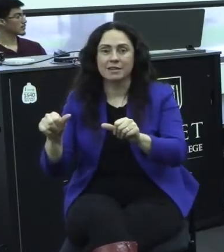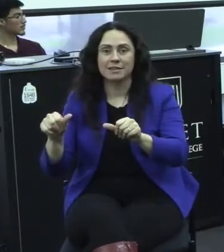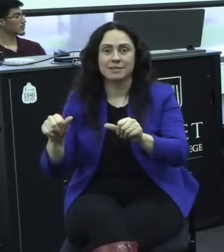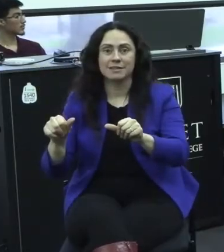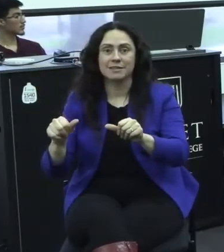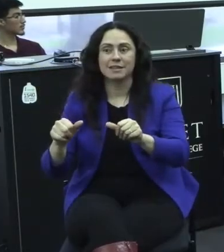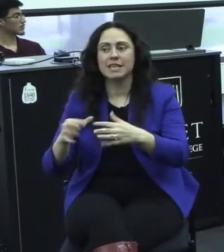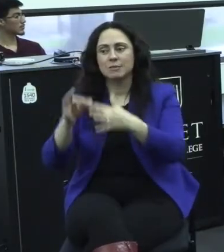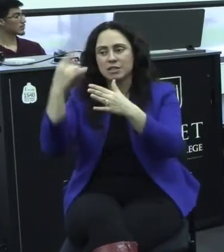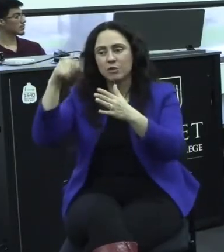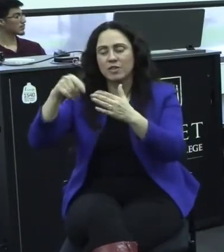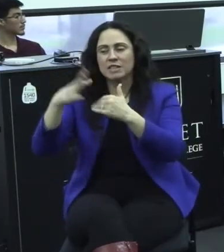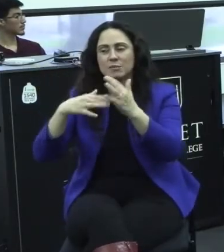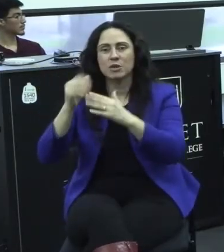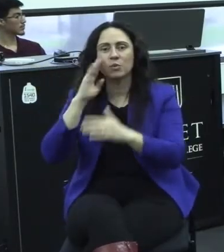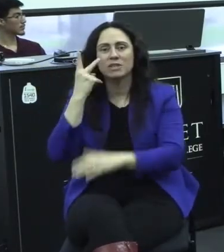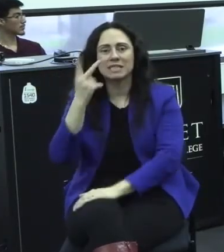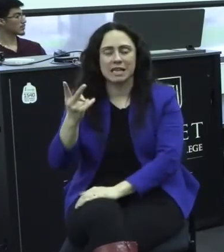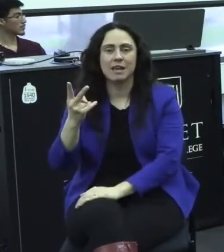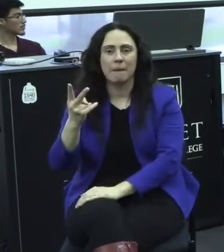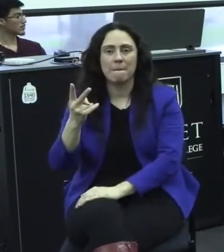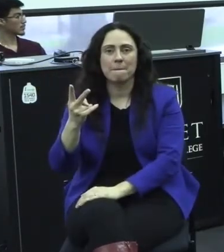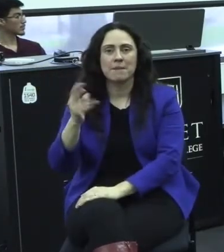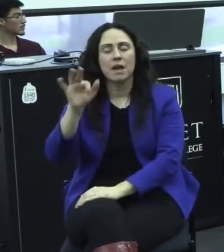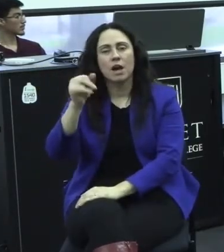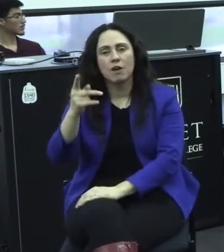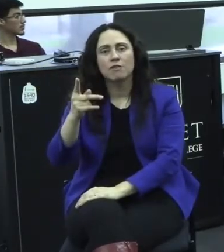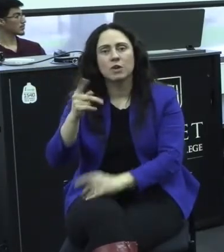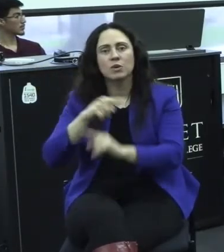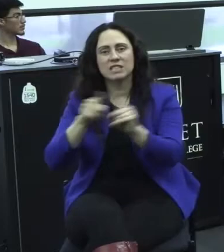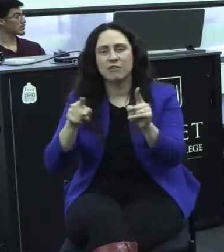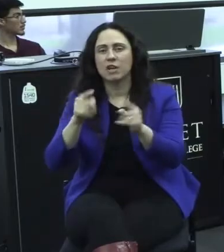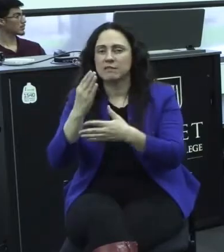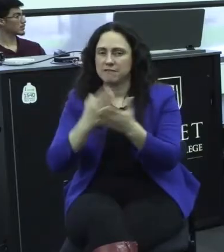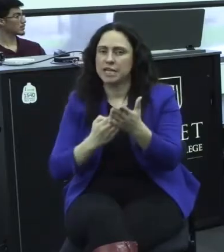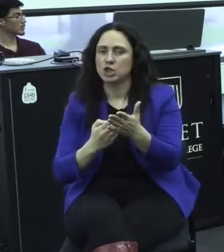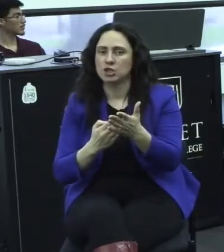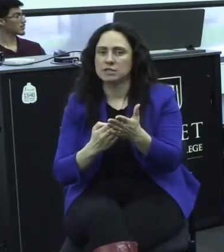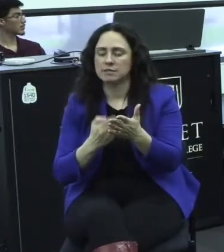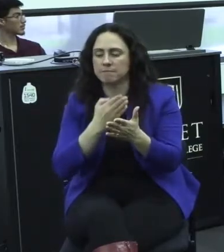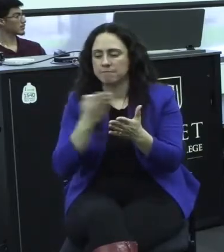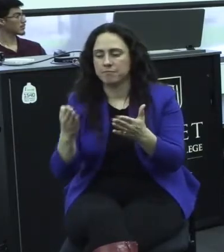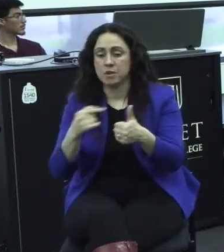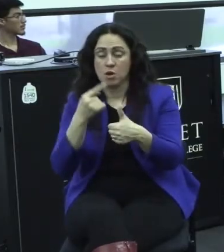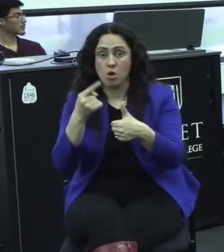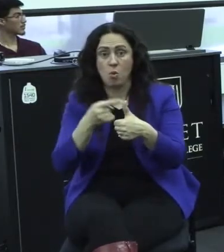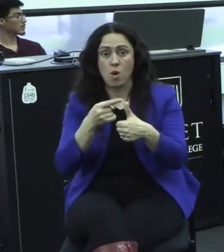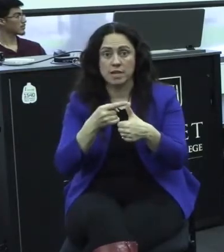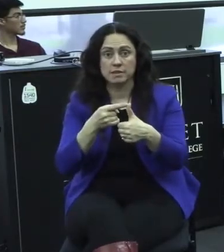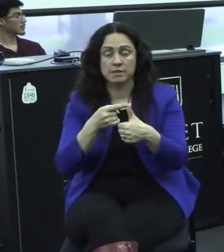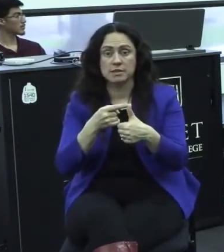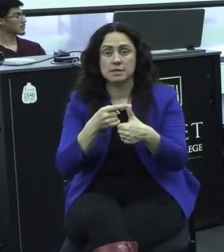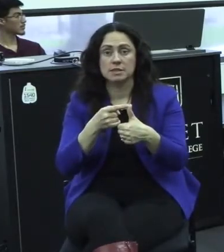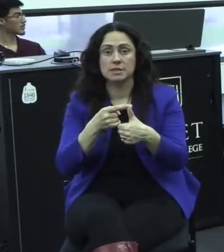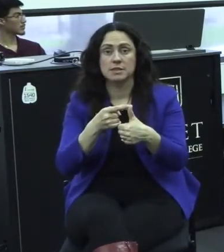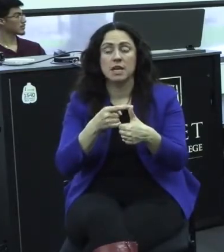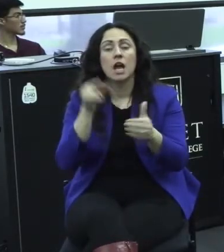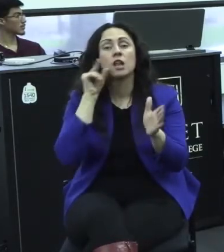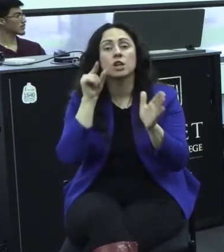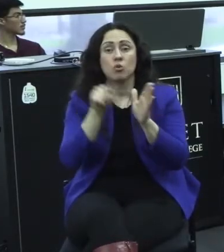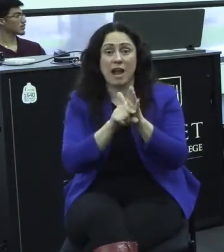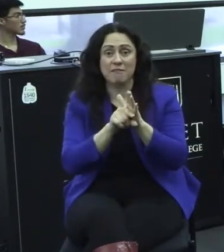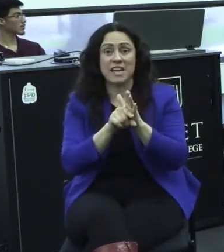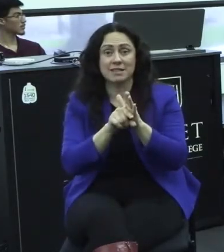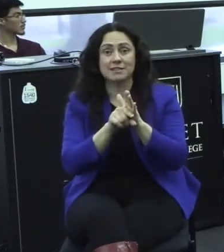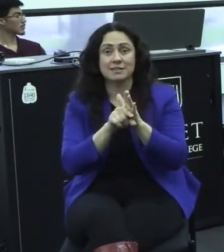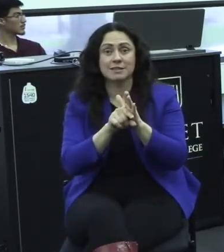in this building, you'll see that a couple of different features, okay? One is the graphic,